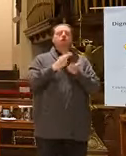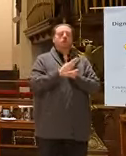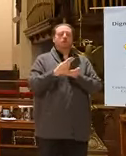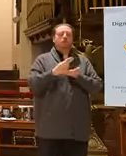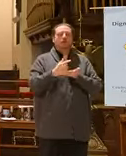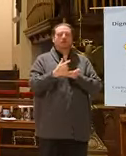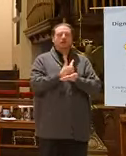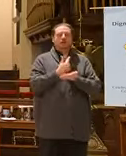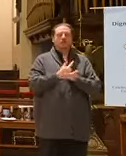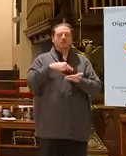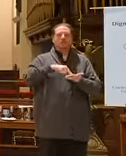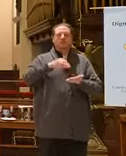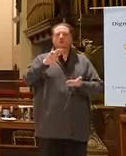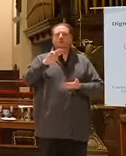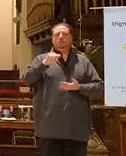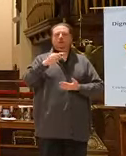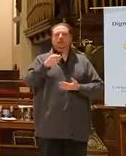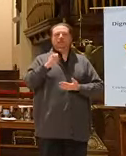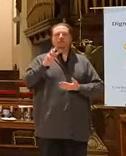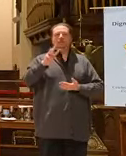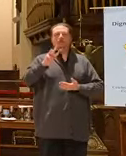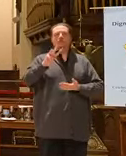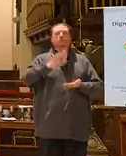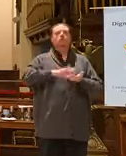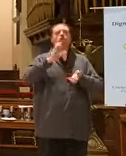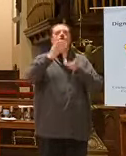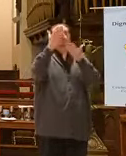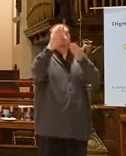Holy Gospel according to Matthew.